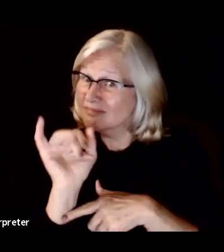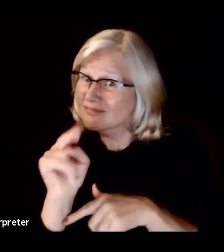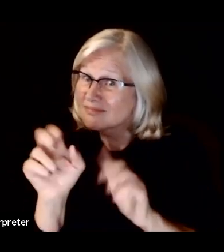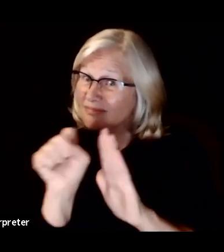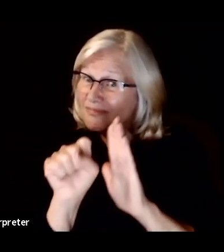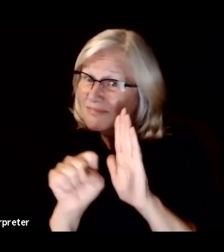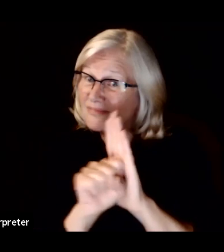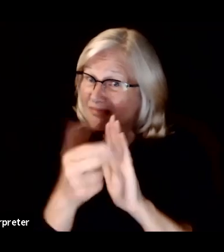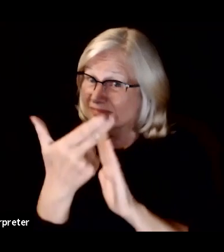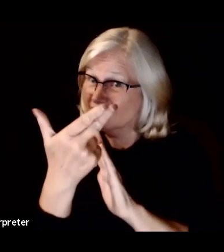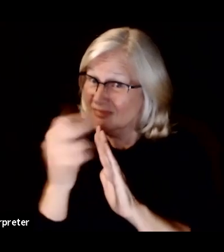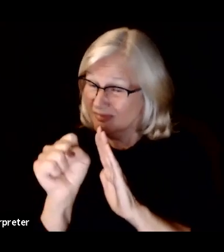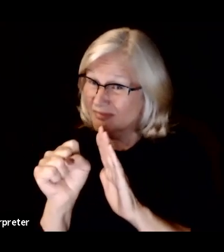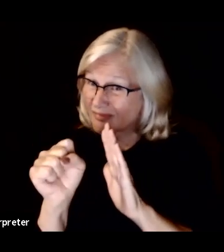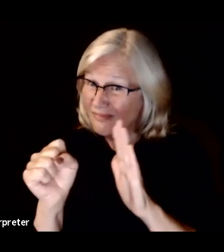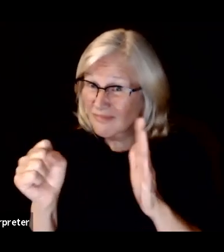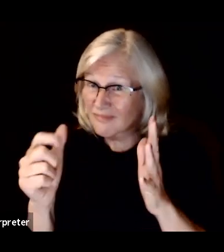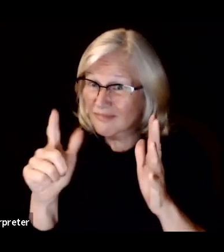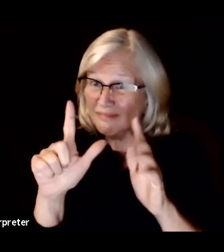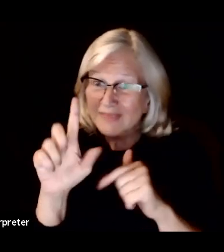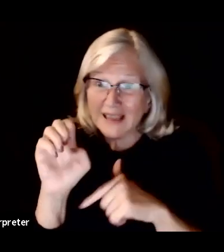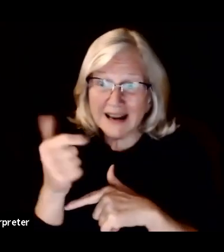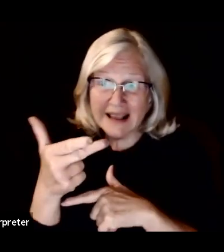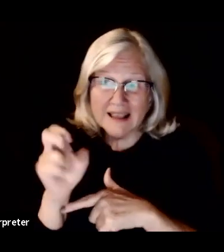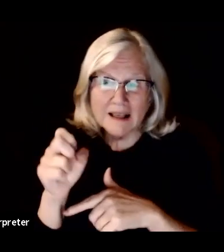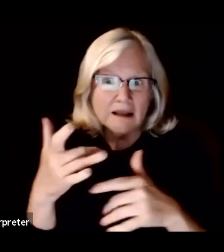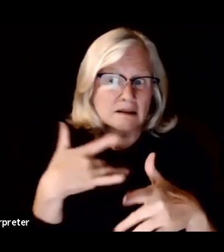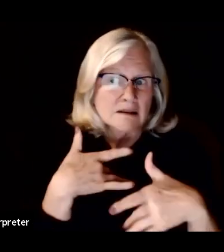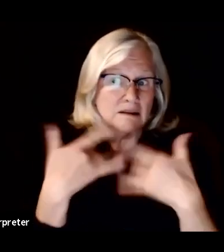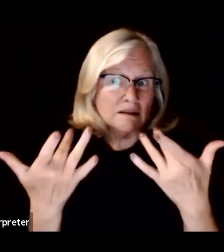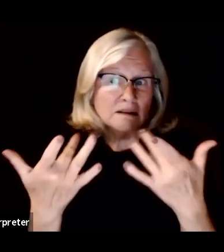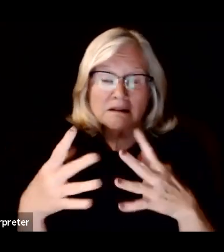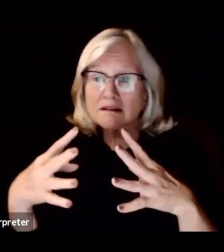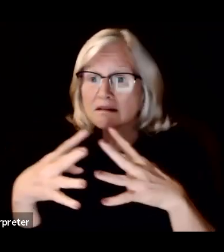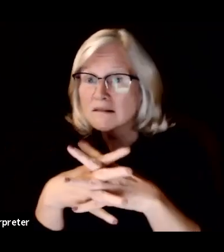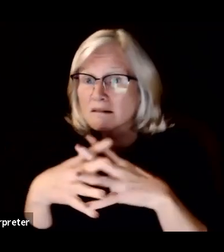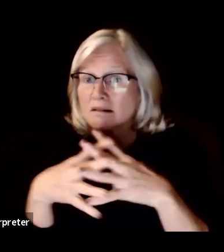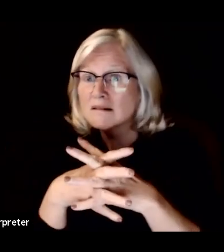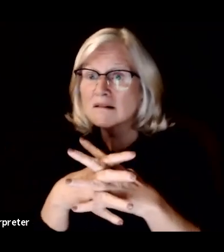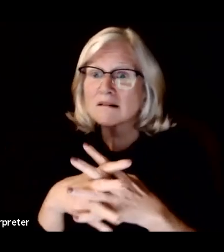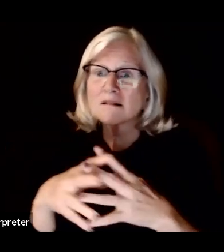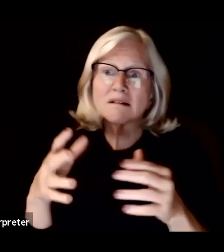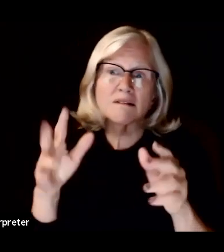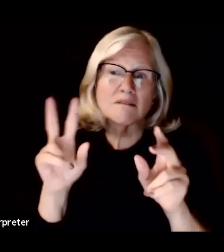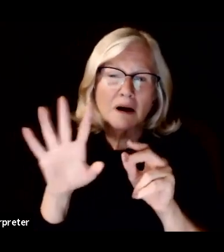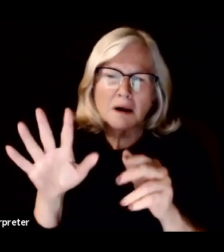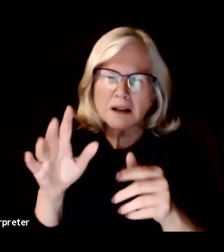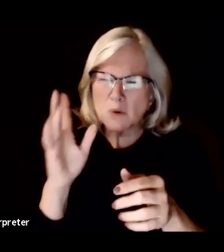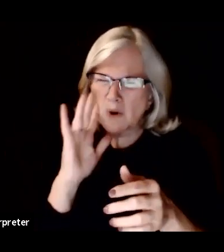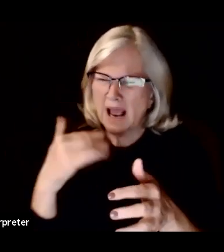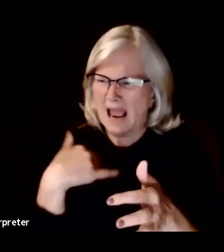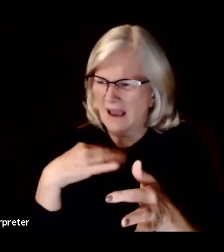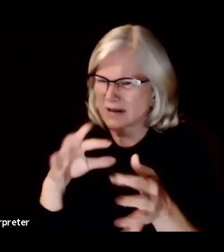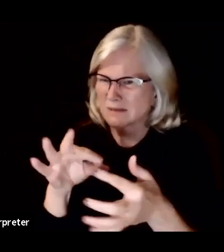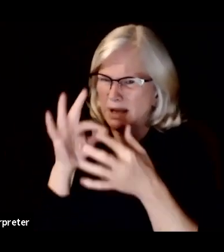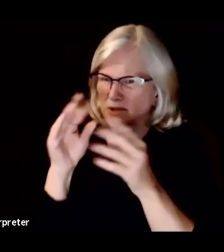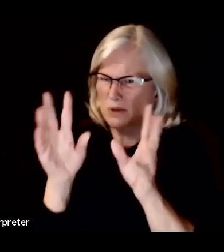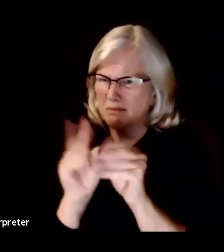and volleyball with a special meeting planned Friday. Both things seem to be happening or leaning towards happening. Wanted to get reaction and thoughts about whether that's a good